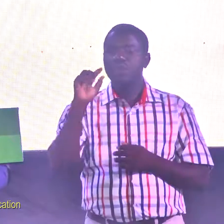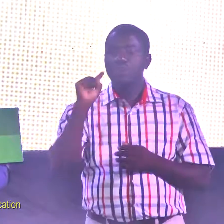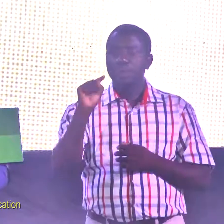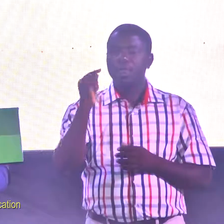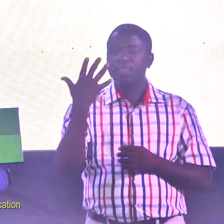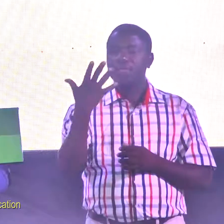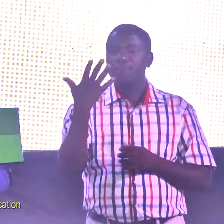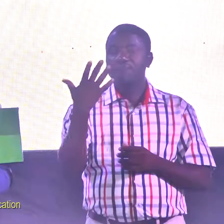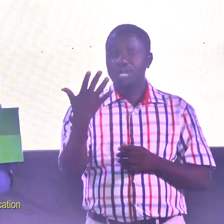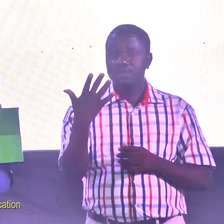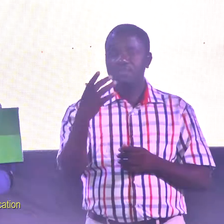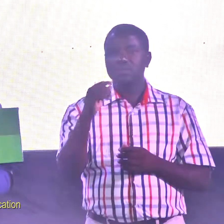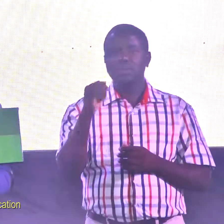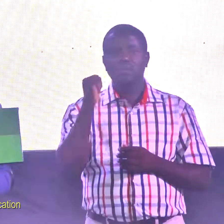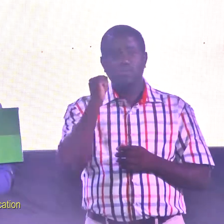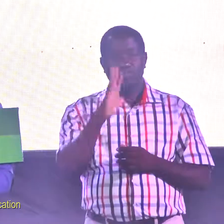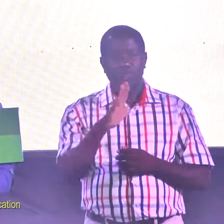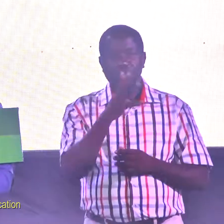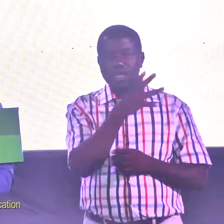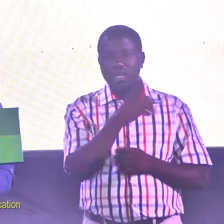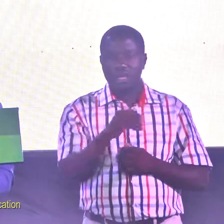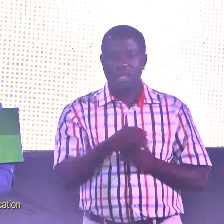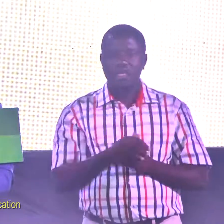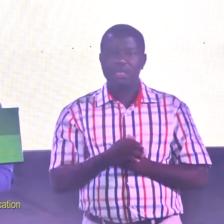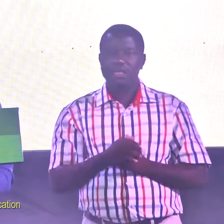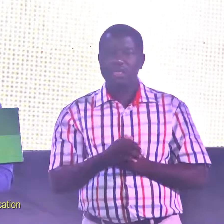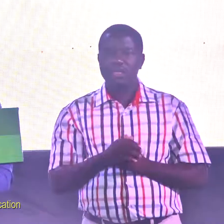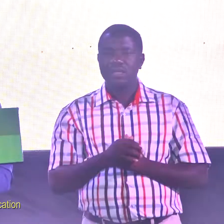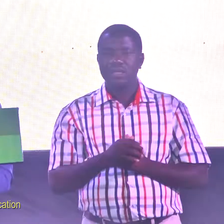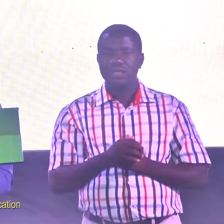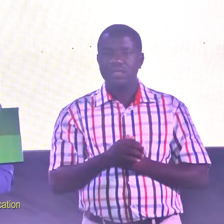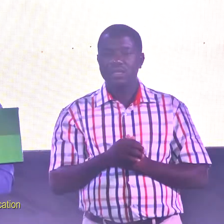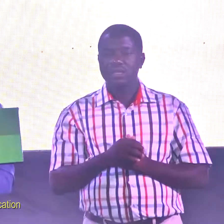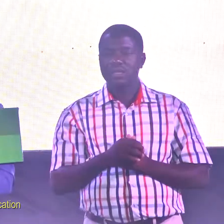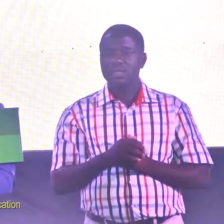50.35% females and